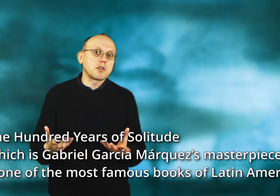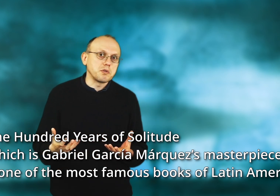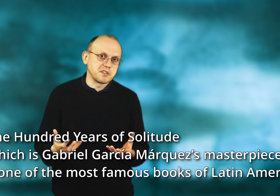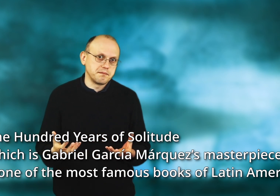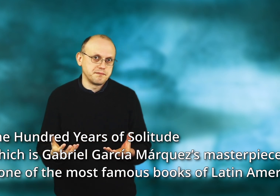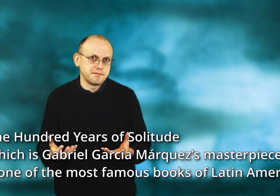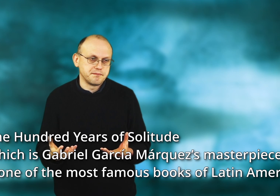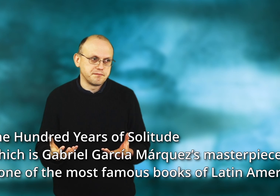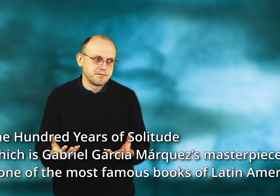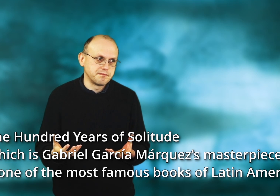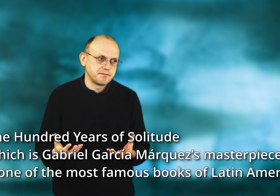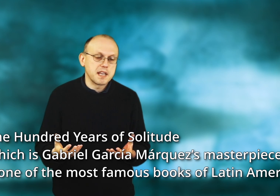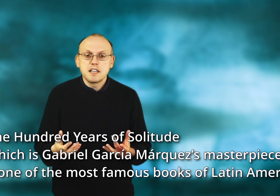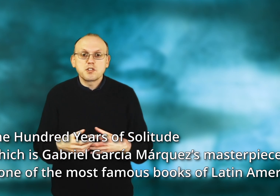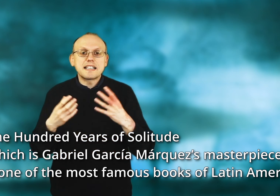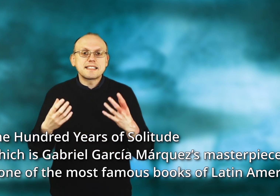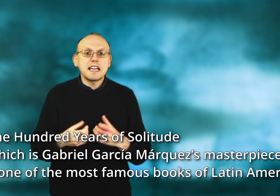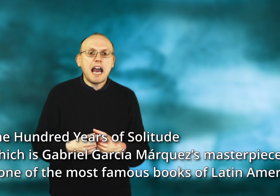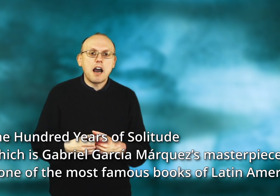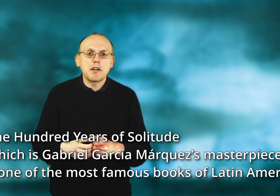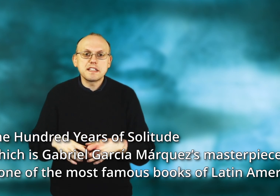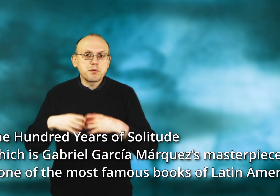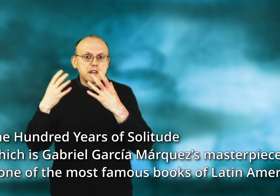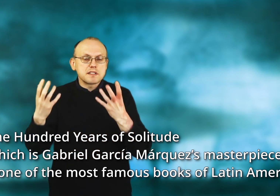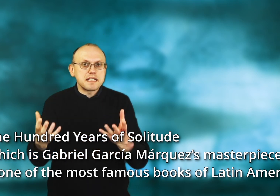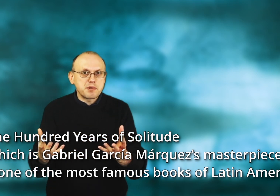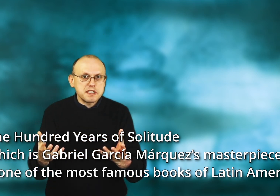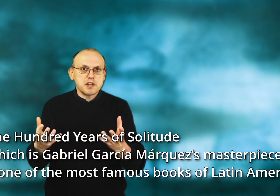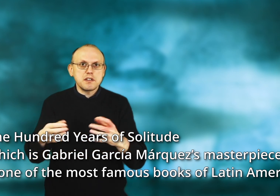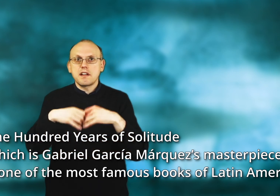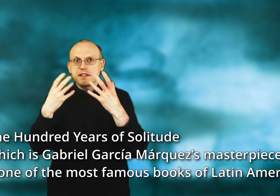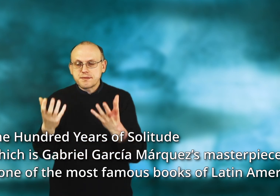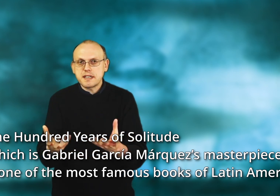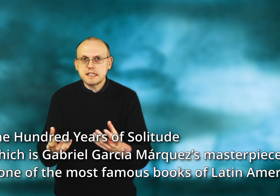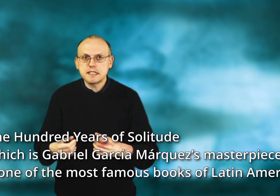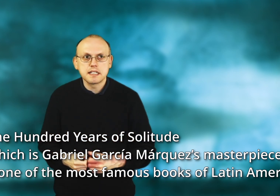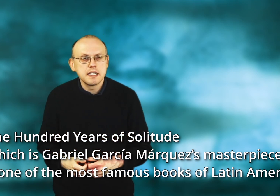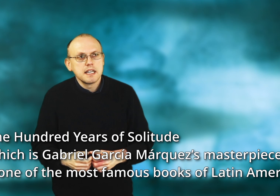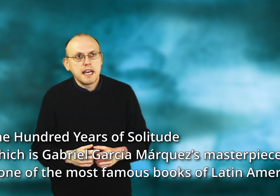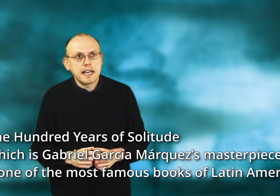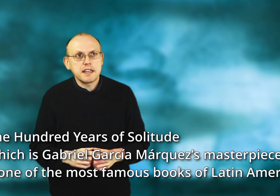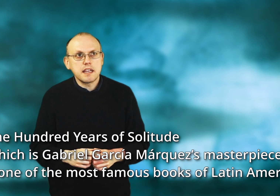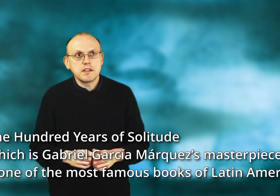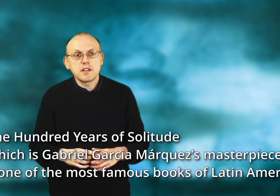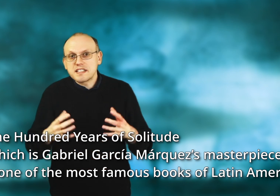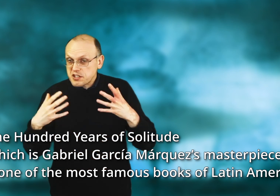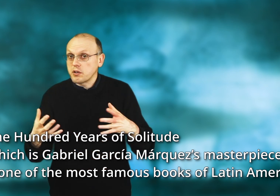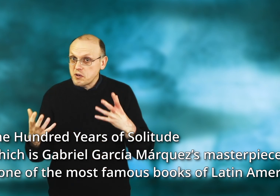clause. So you can see how these words in apposition, these phrases, and the non-essential clauses